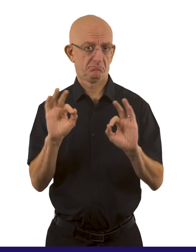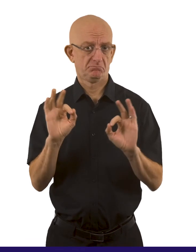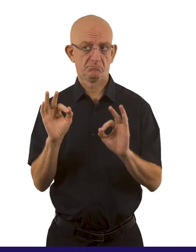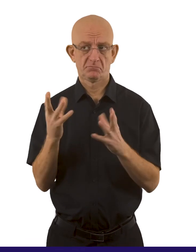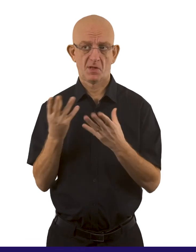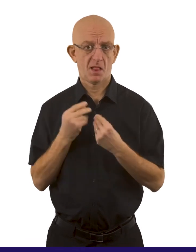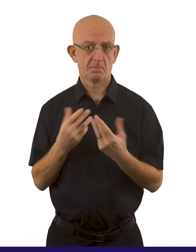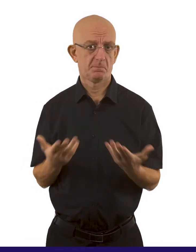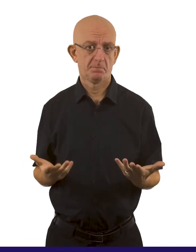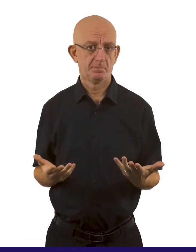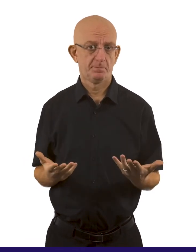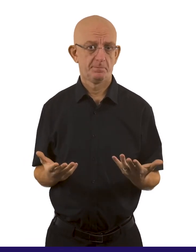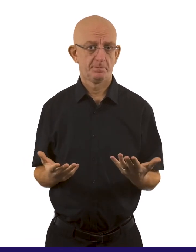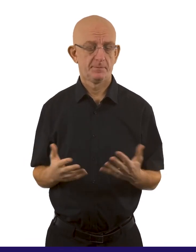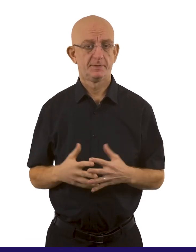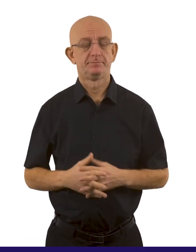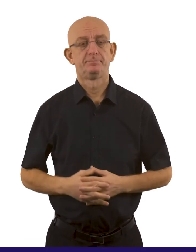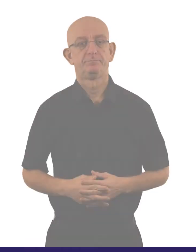I did not get help.